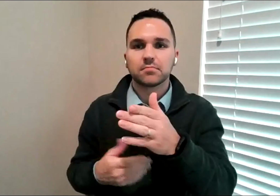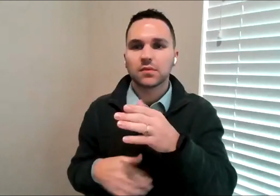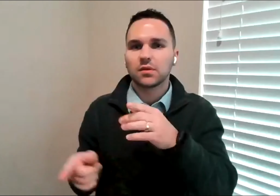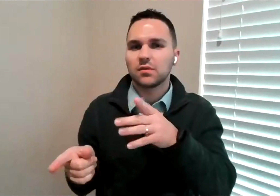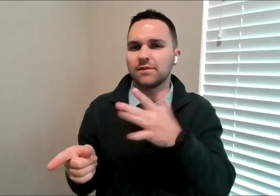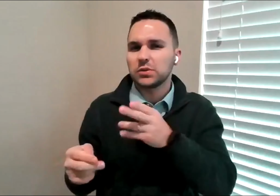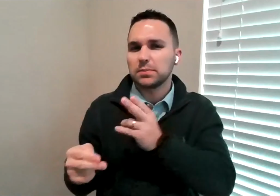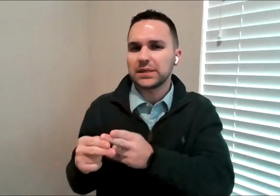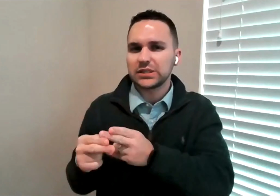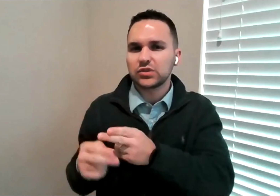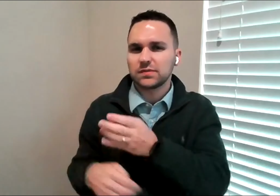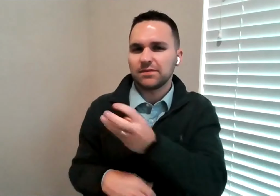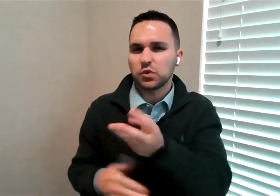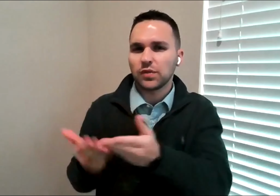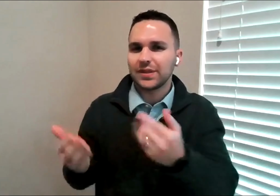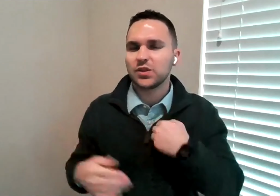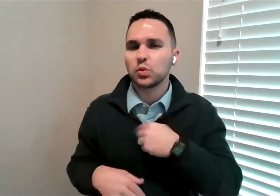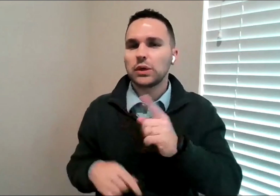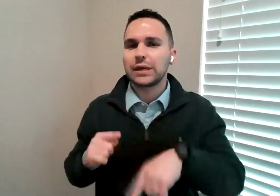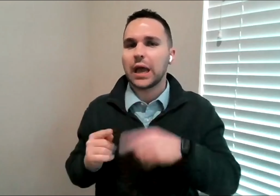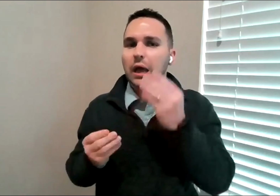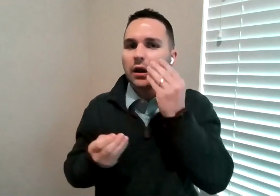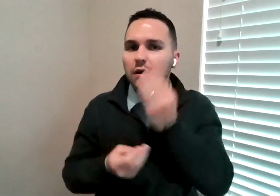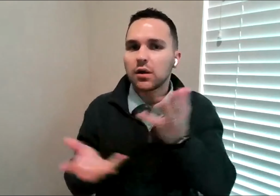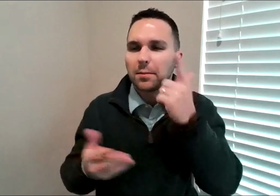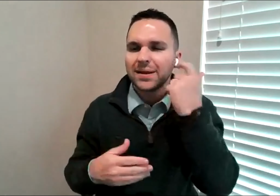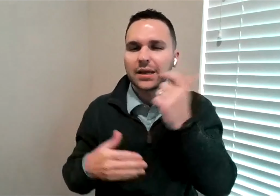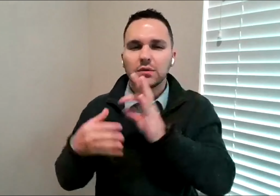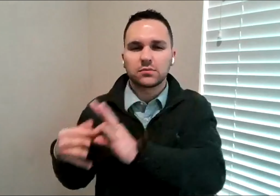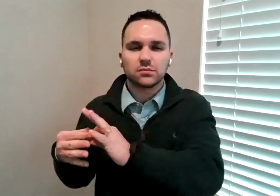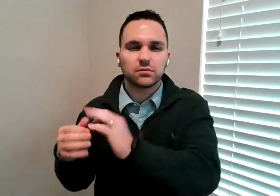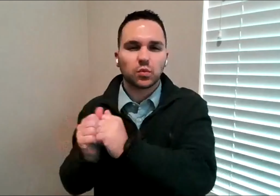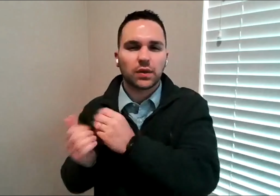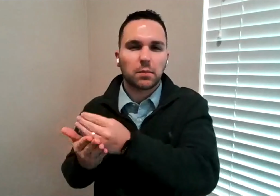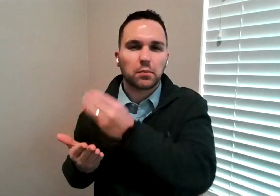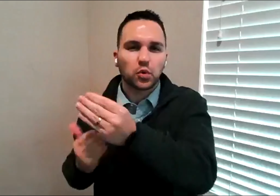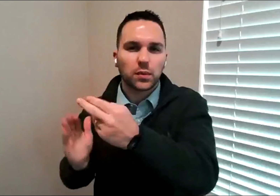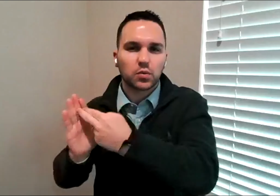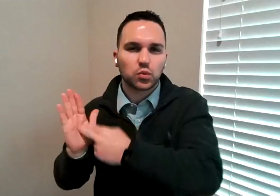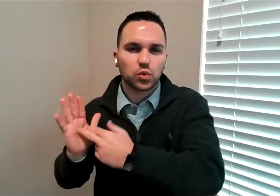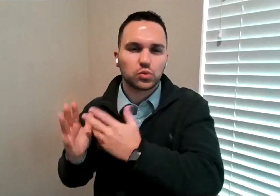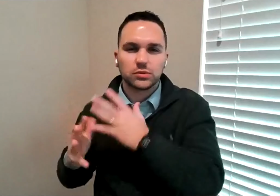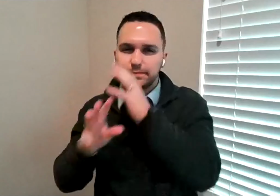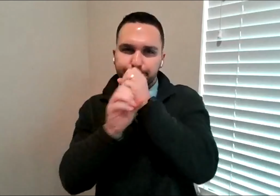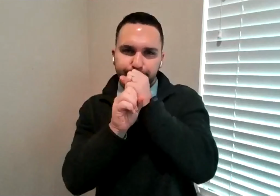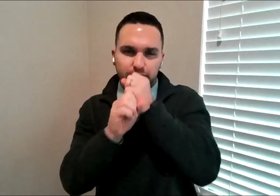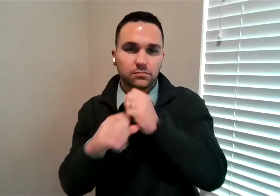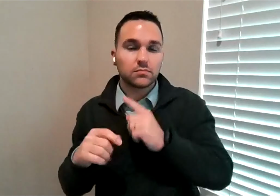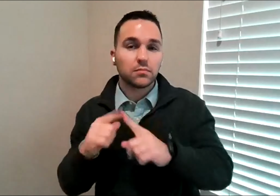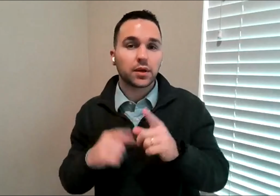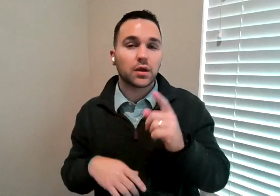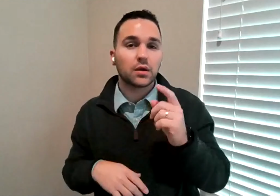you mentioned, we can't really share just because of procurement rules, but from the